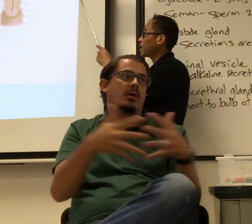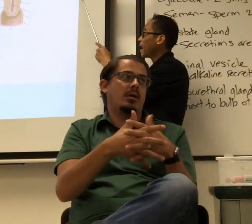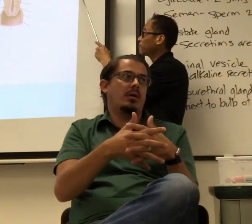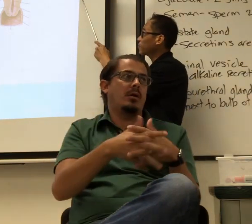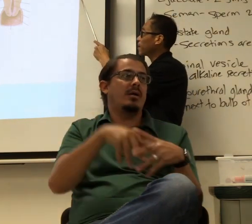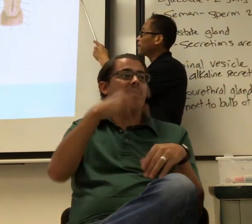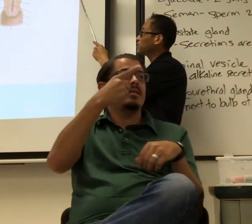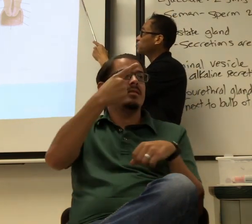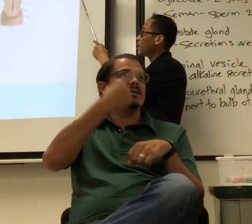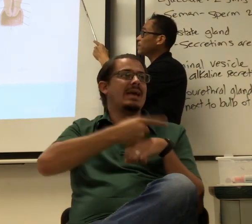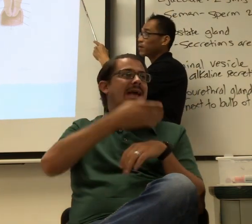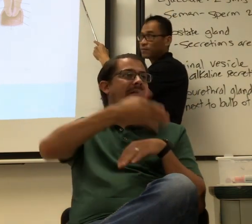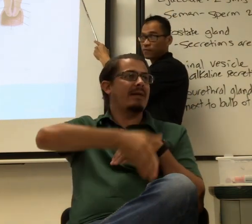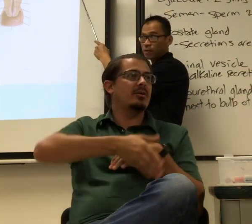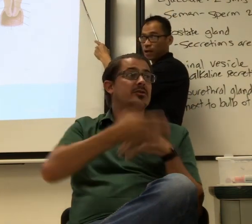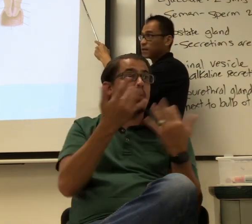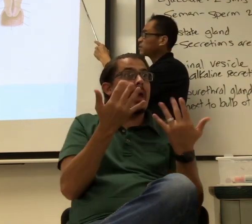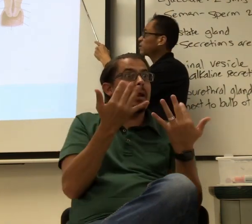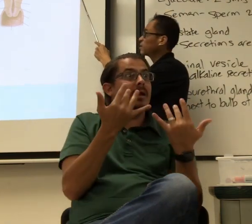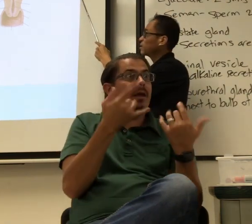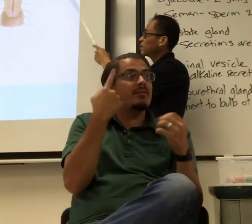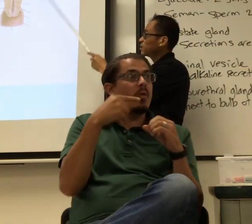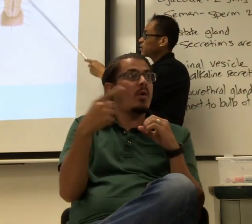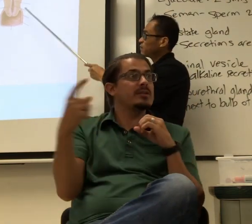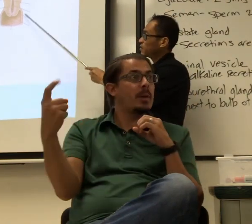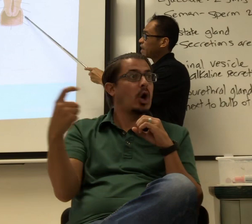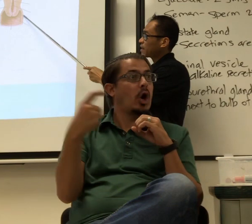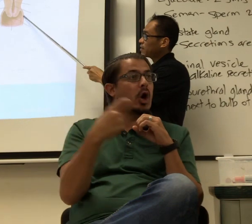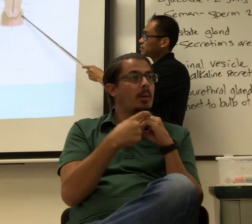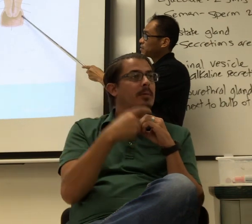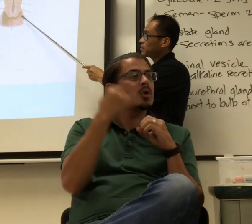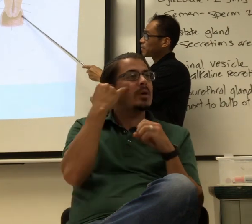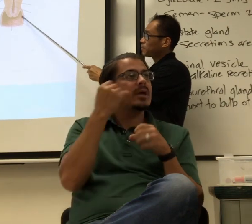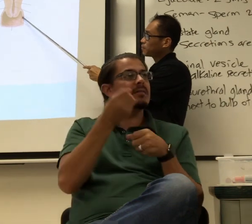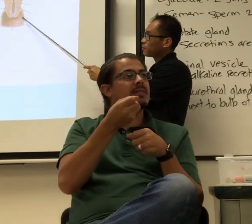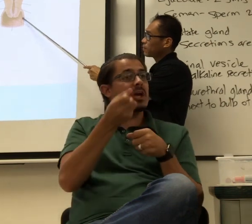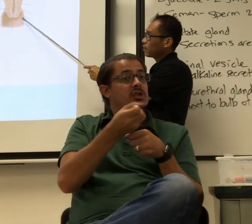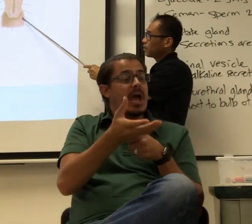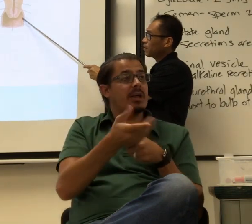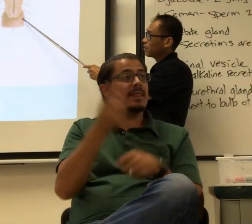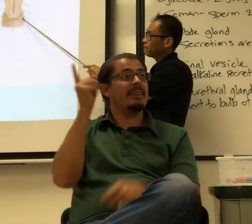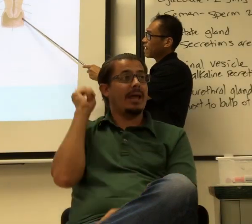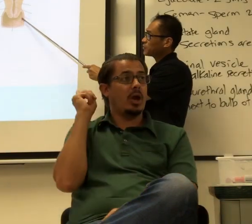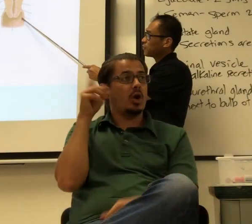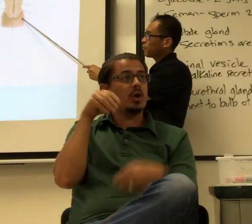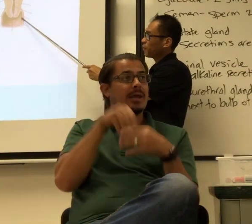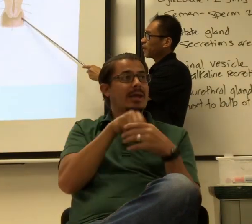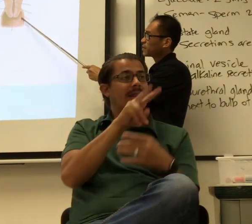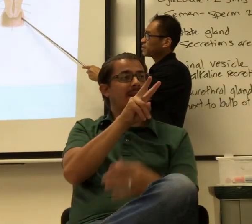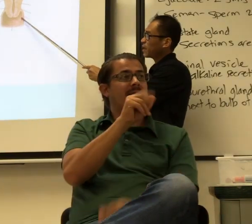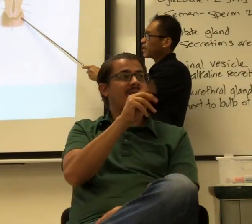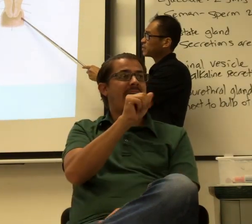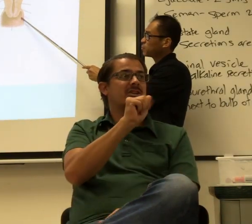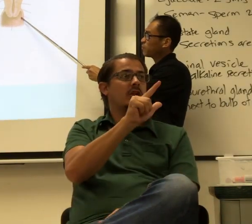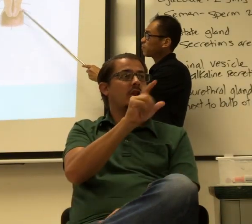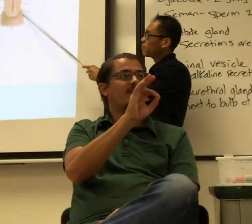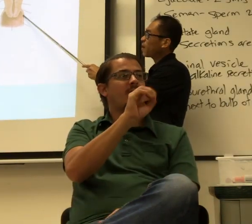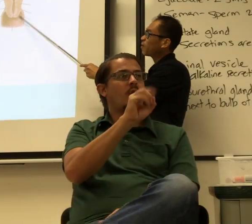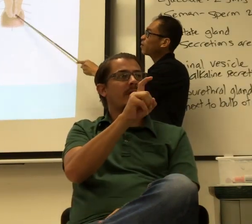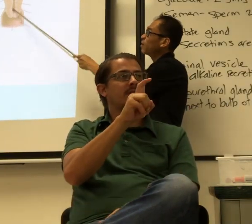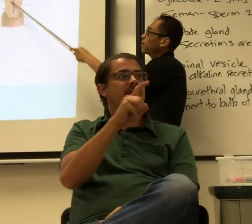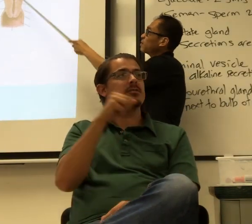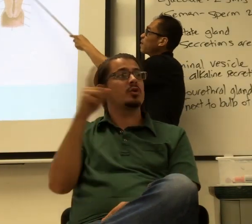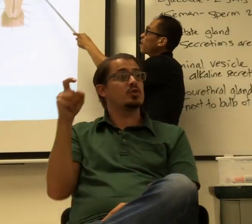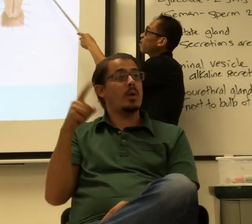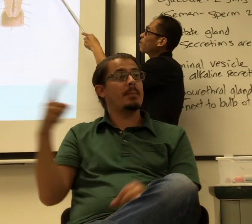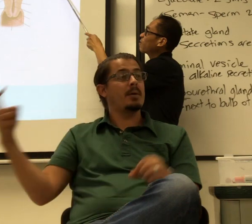ovulation or day after. It's just waiting there to be fertilized. So if the ejaculate is here in the vaginal fornix, it has to swim from